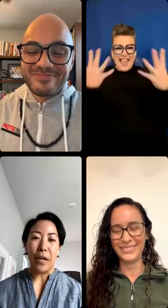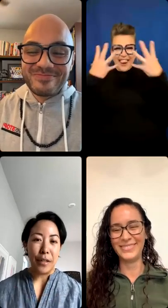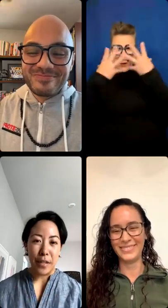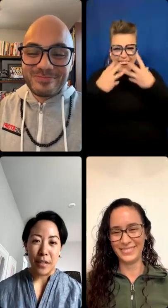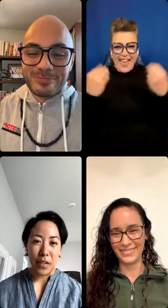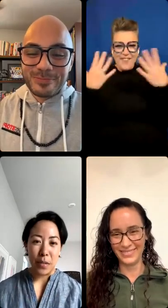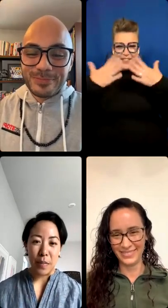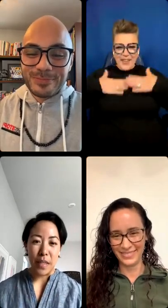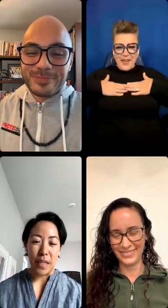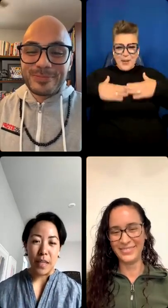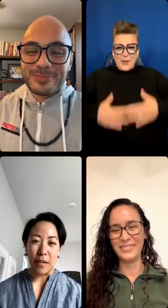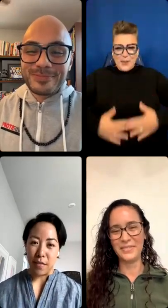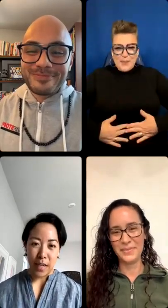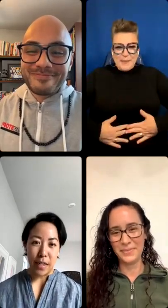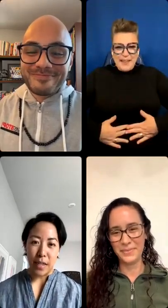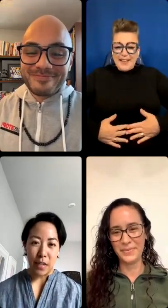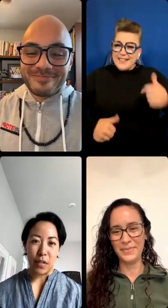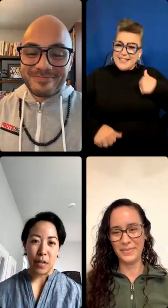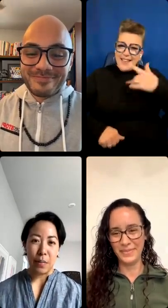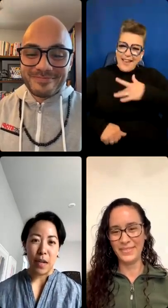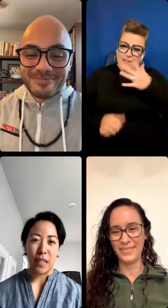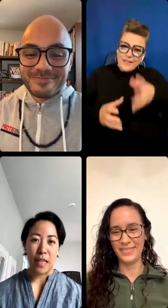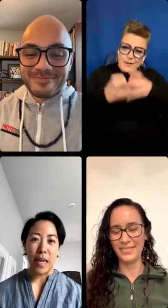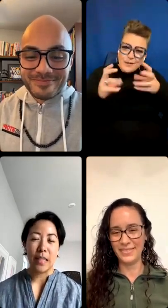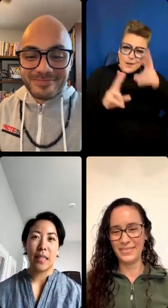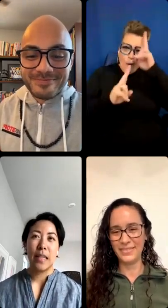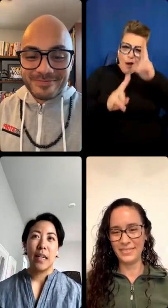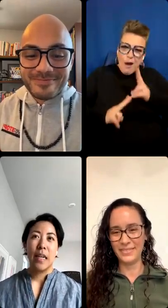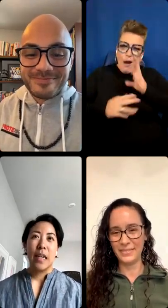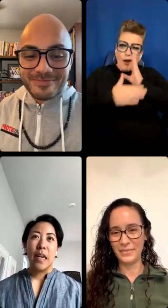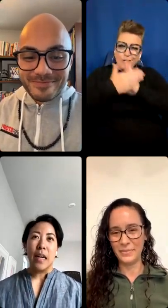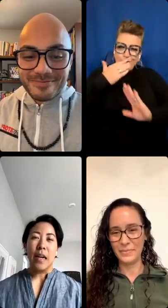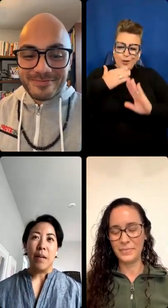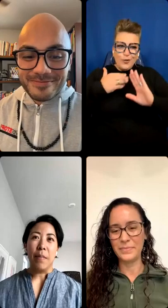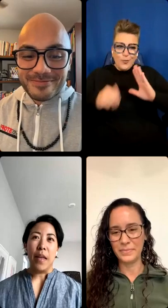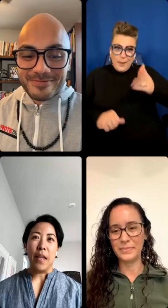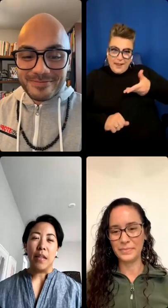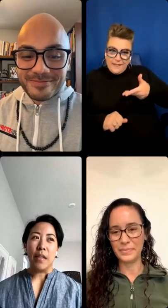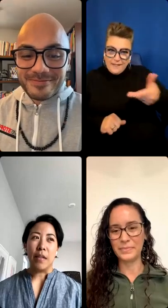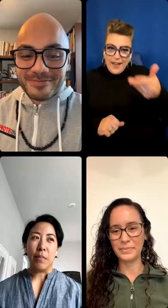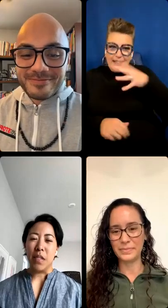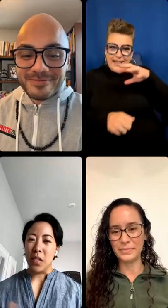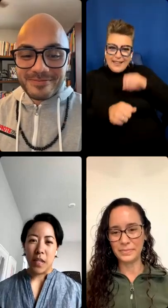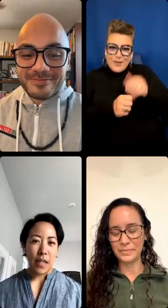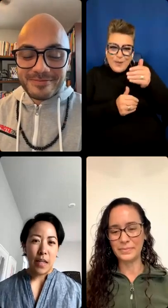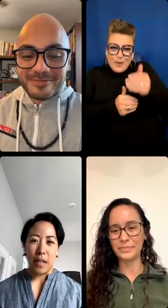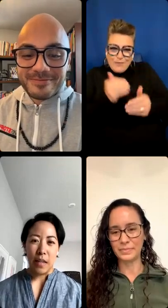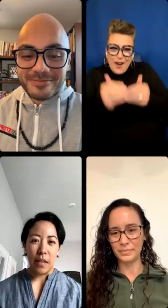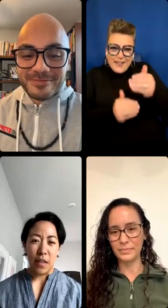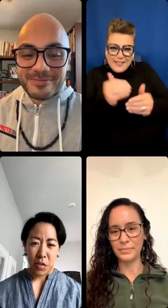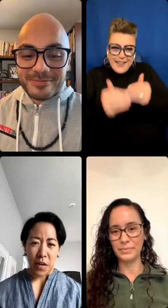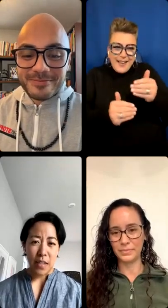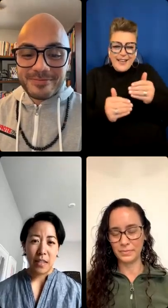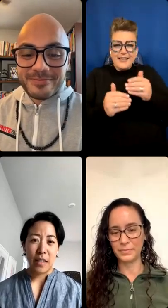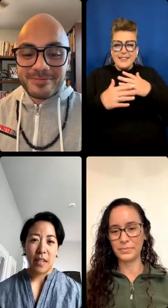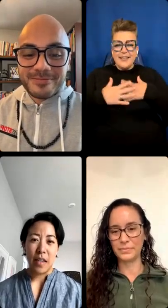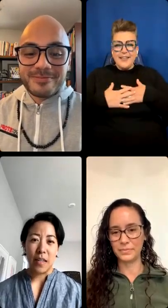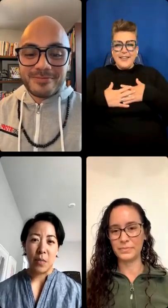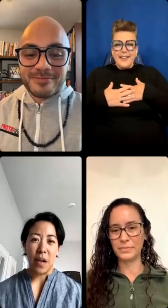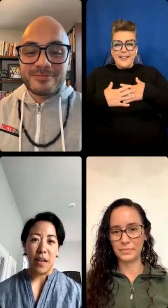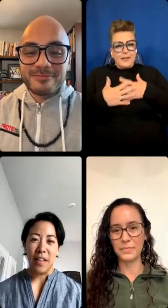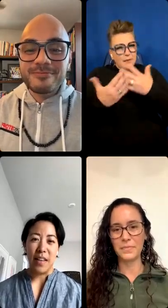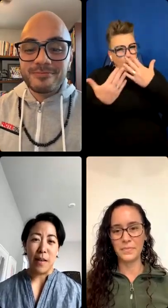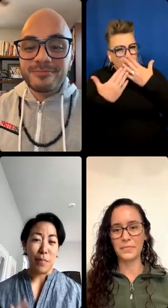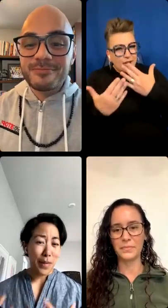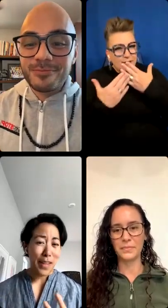really honored to be invited into the process, and appreciating the trust